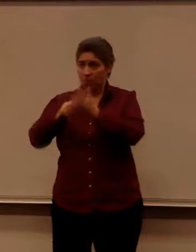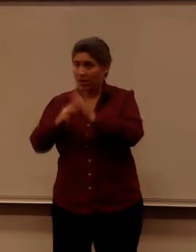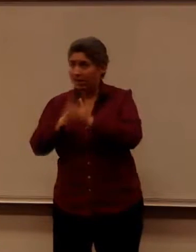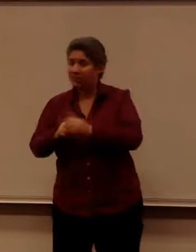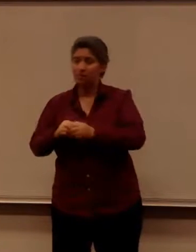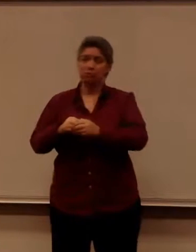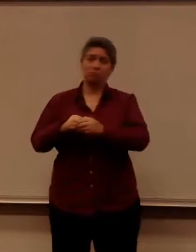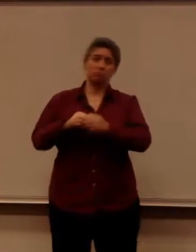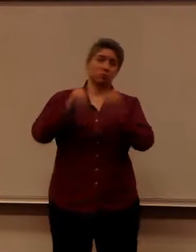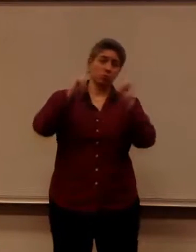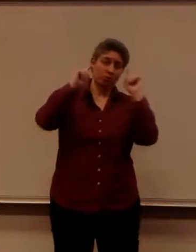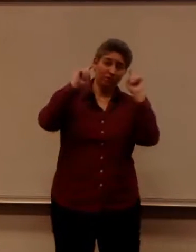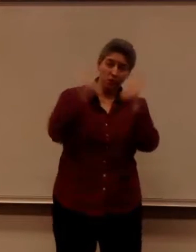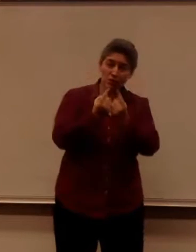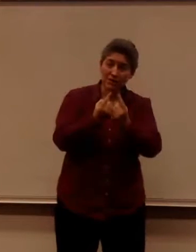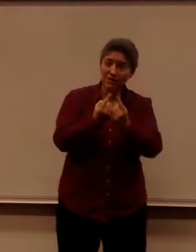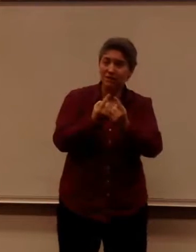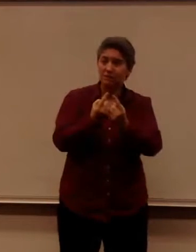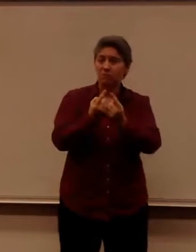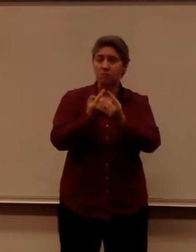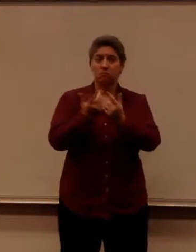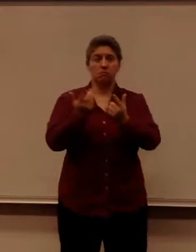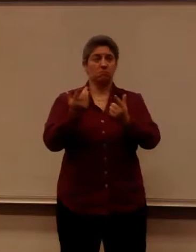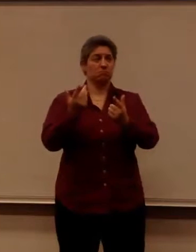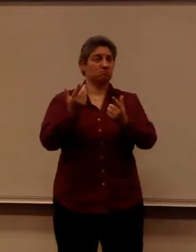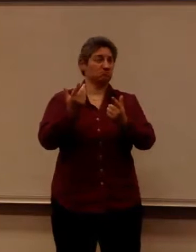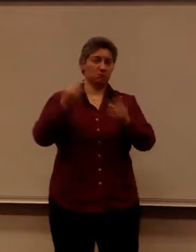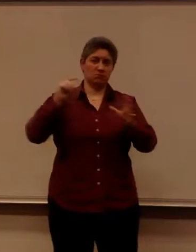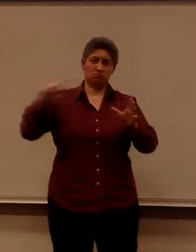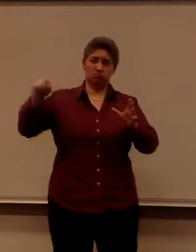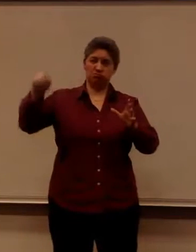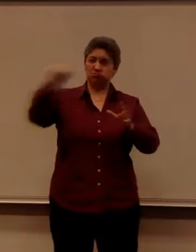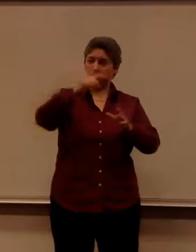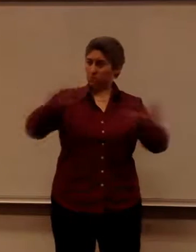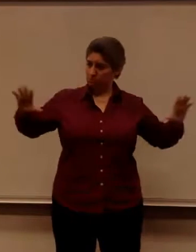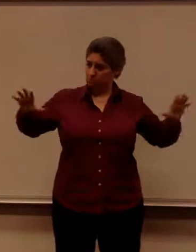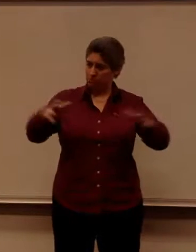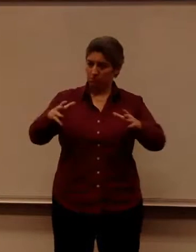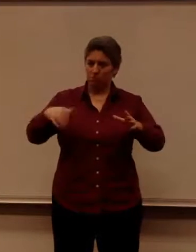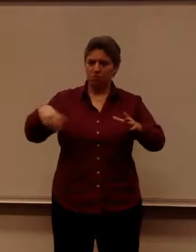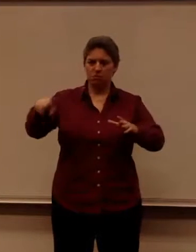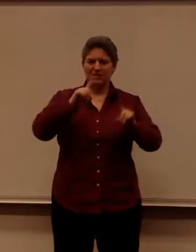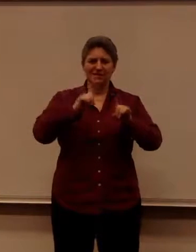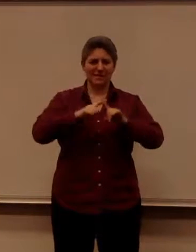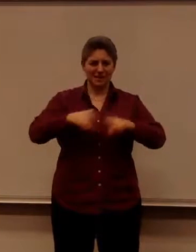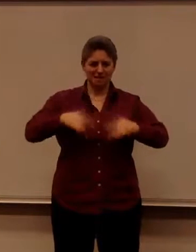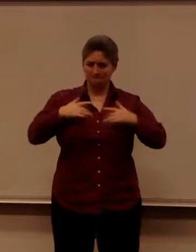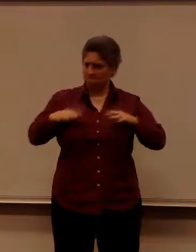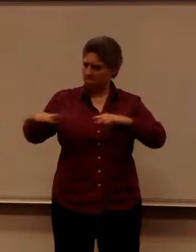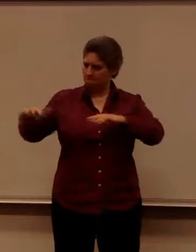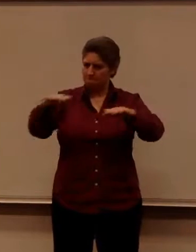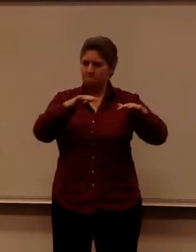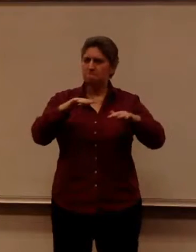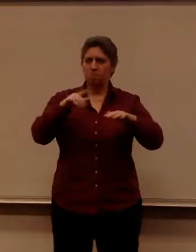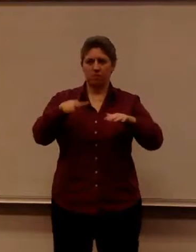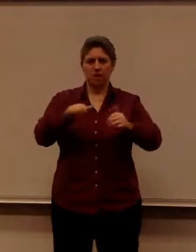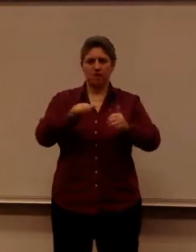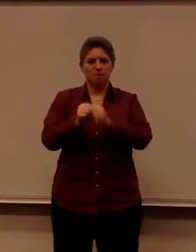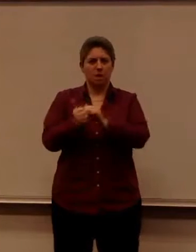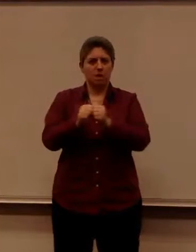usual suspects, but people who are interested, other organisations, universities. There's been many more allies we've had in